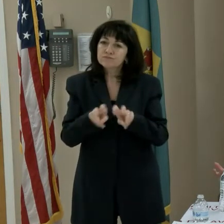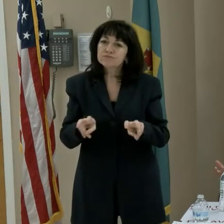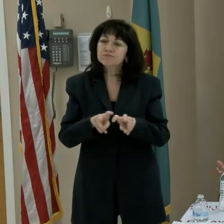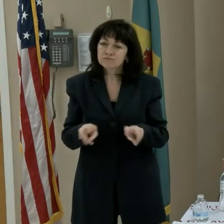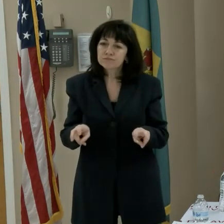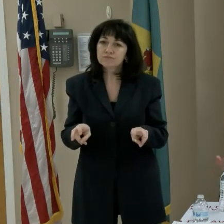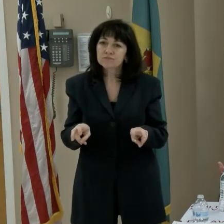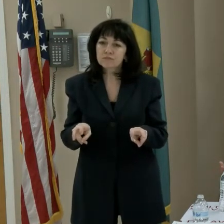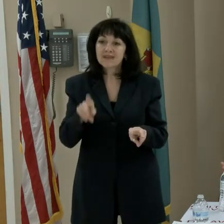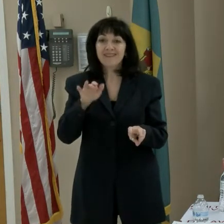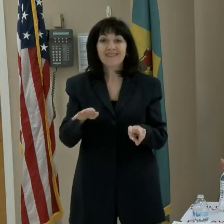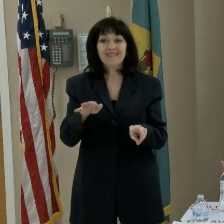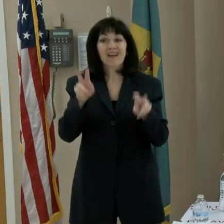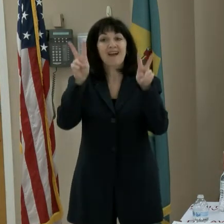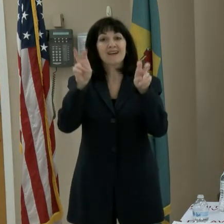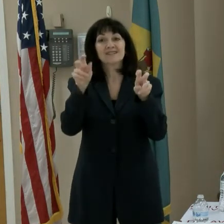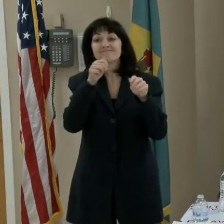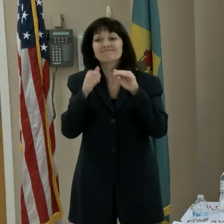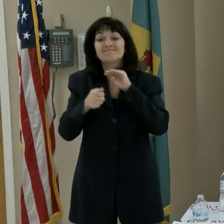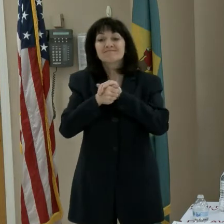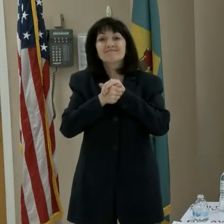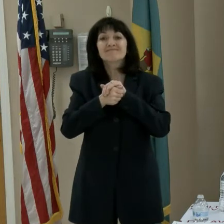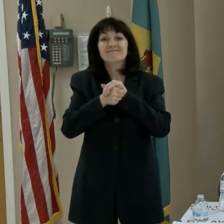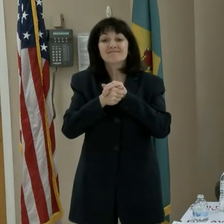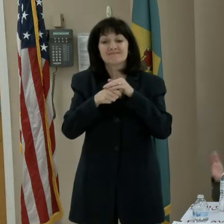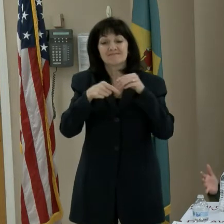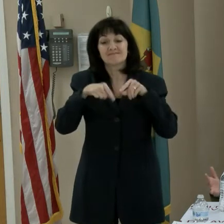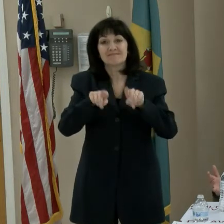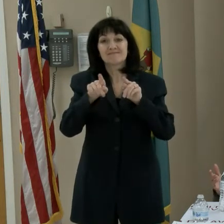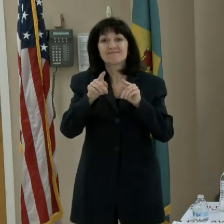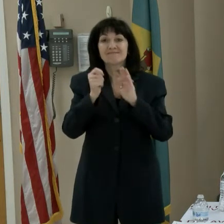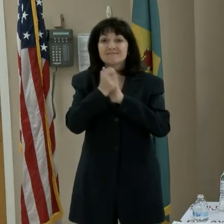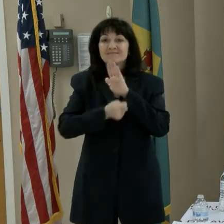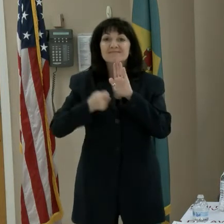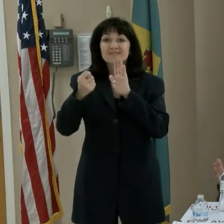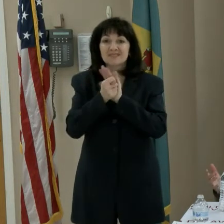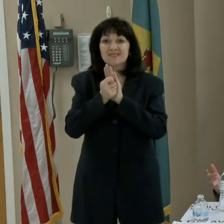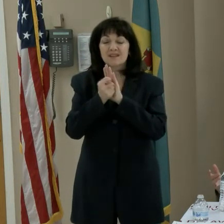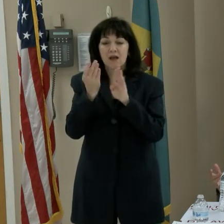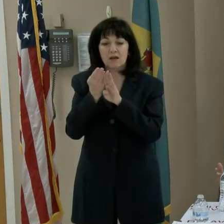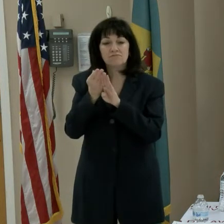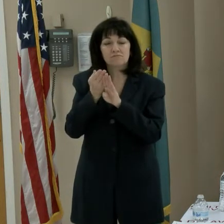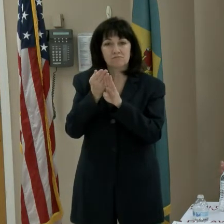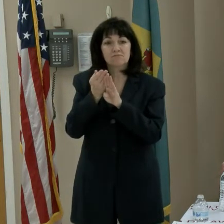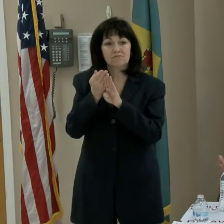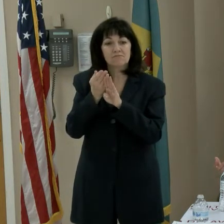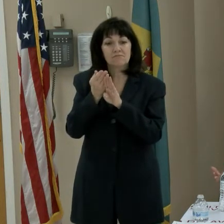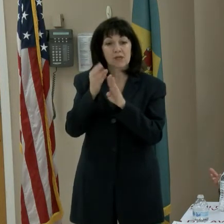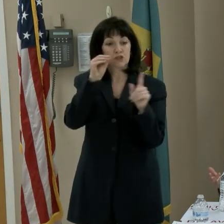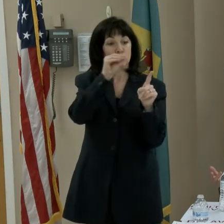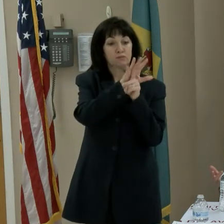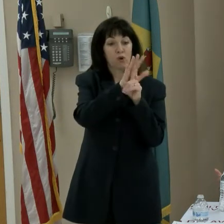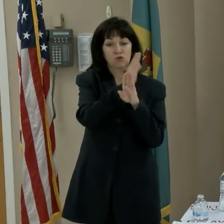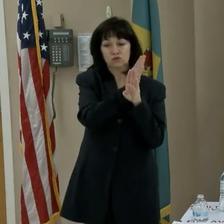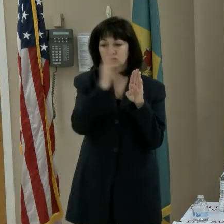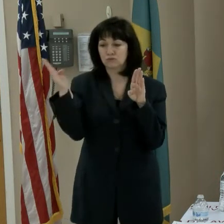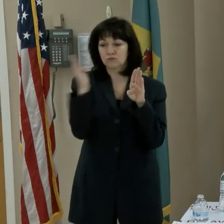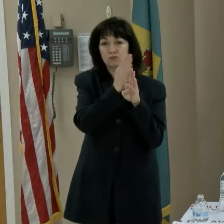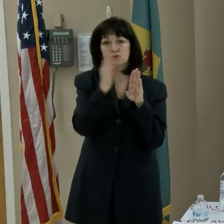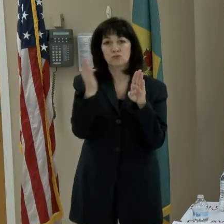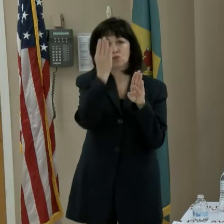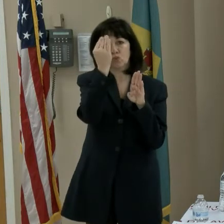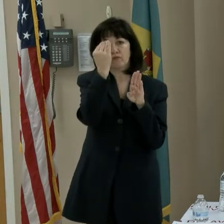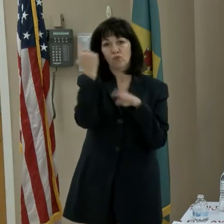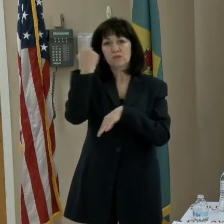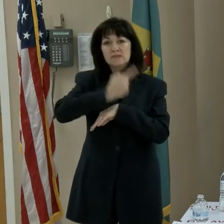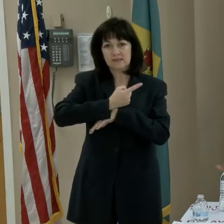incubation period, we call it, from a time of exposure to 14 days is that time period for which somebody could